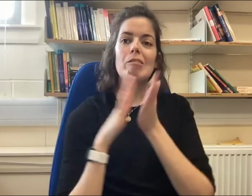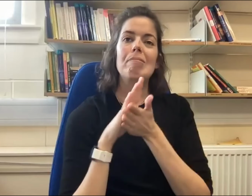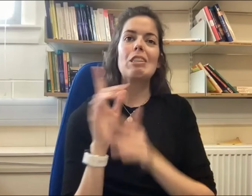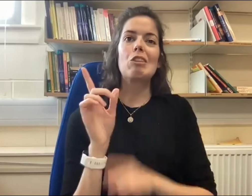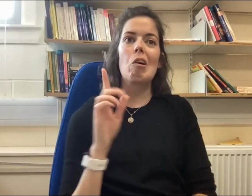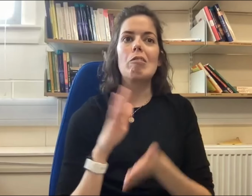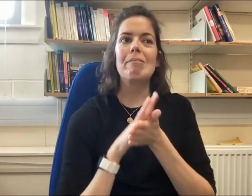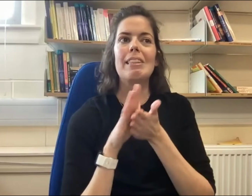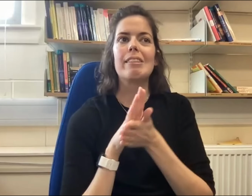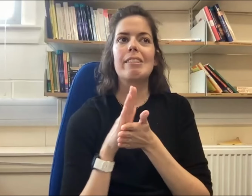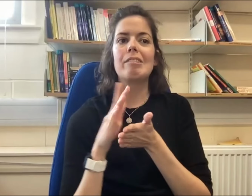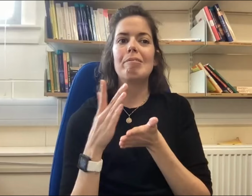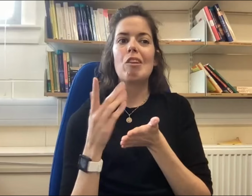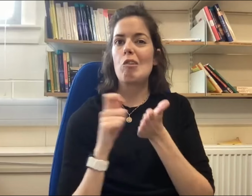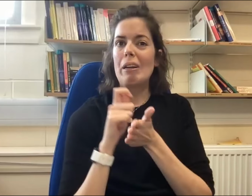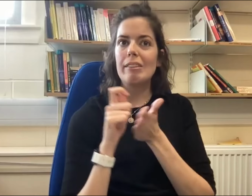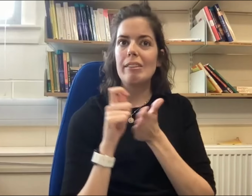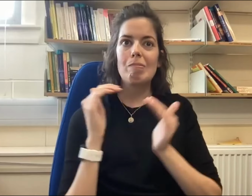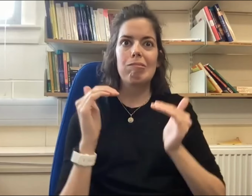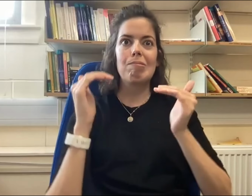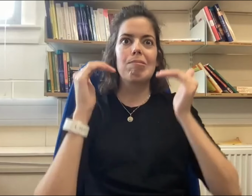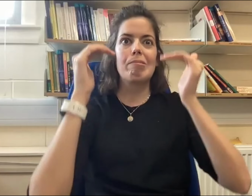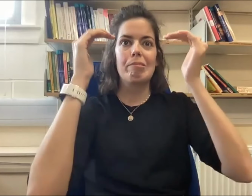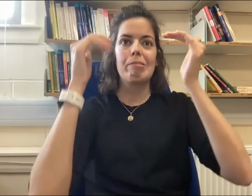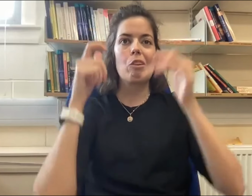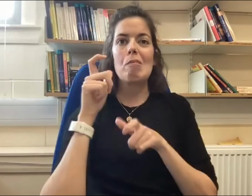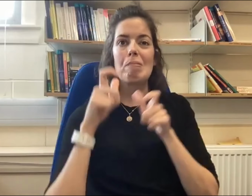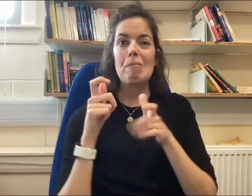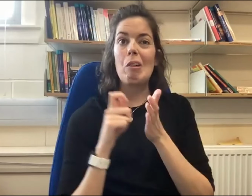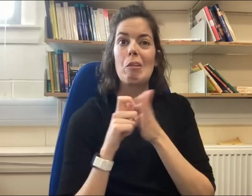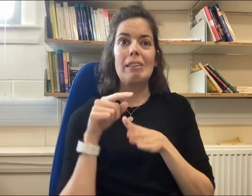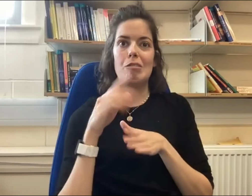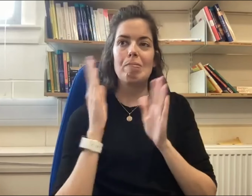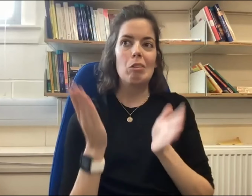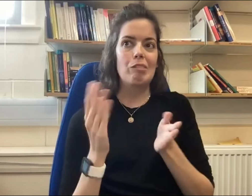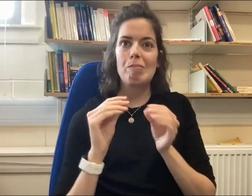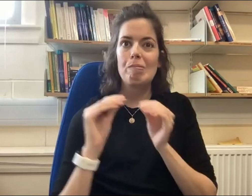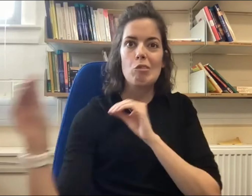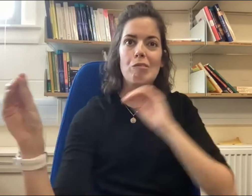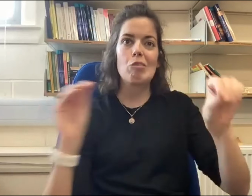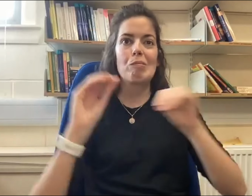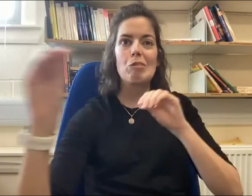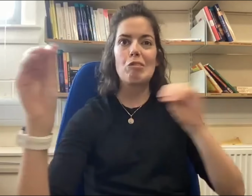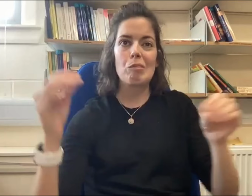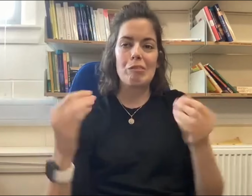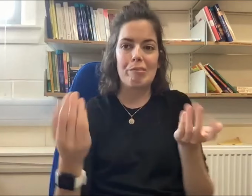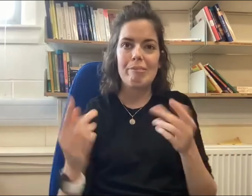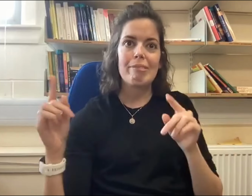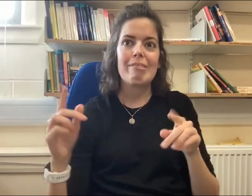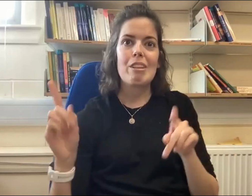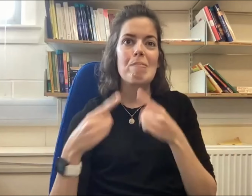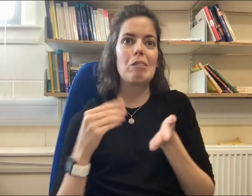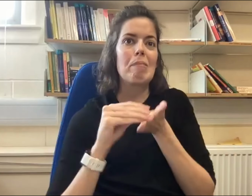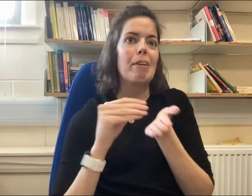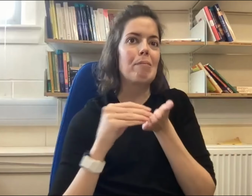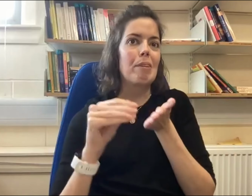gentrification, this is my sign for it, really means that, you know, rents of accommodation costs, the cost of